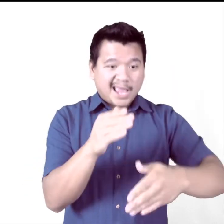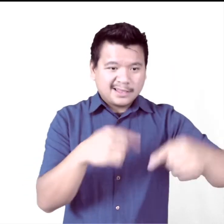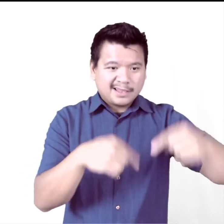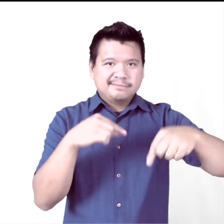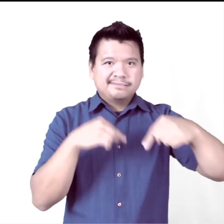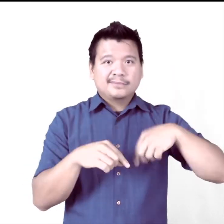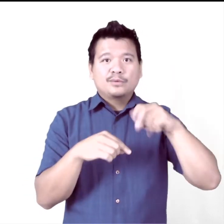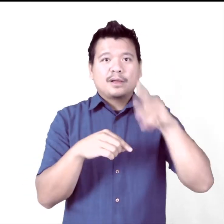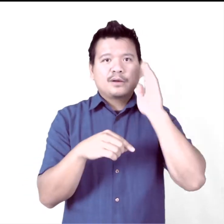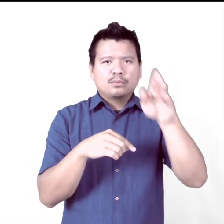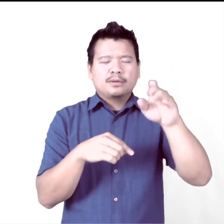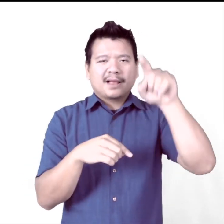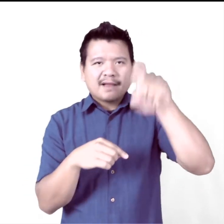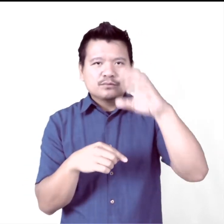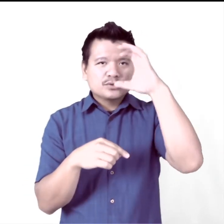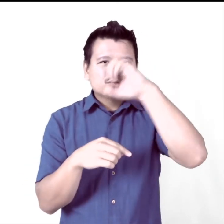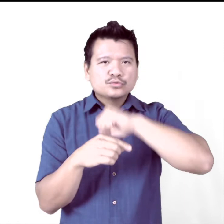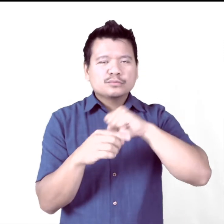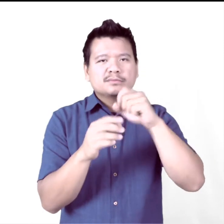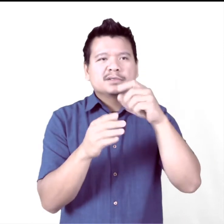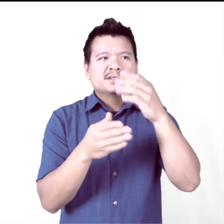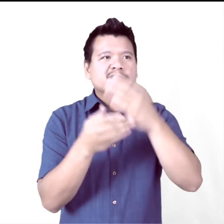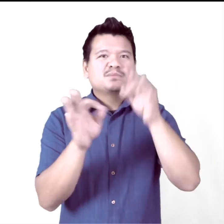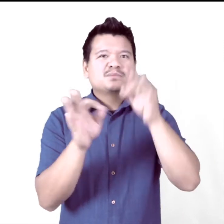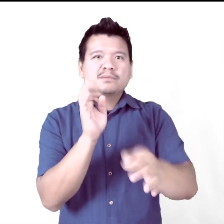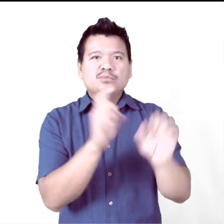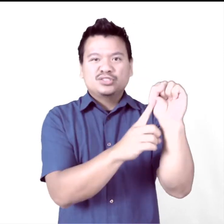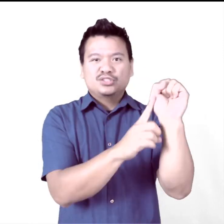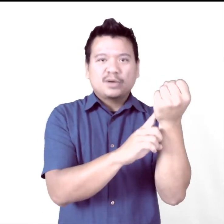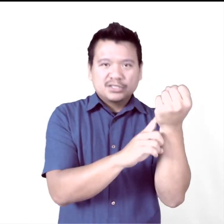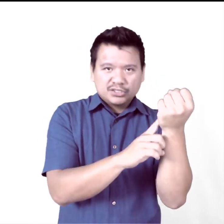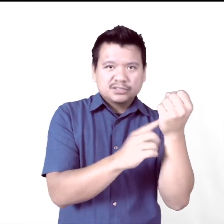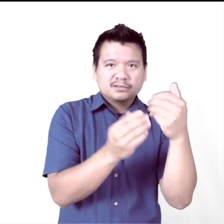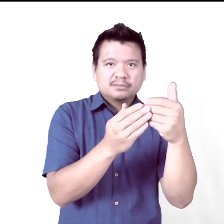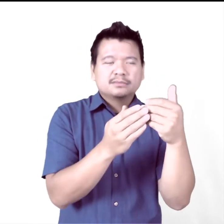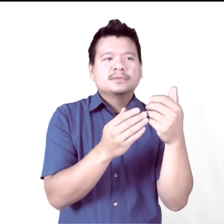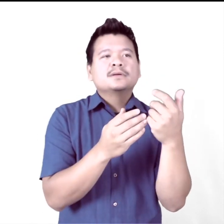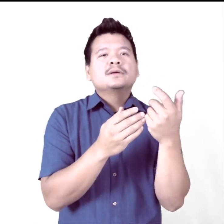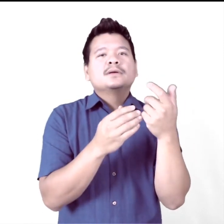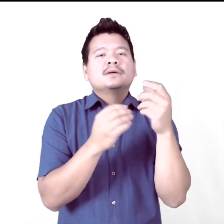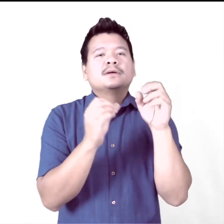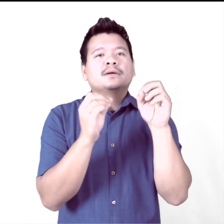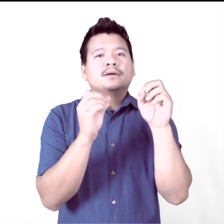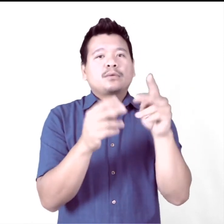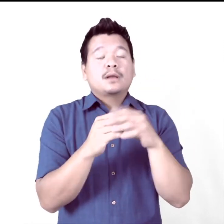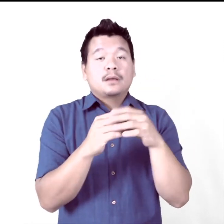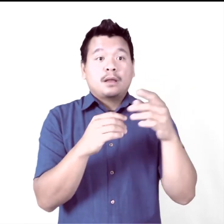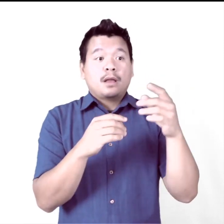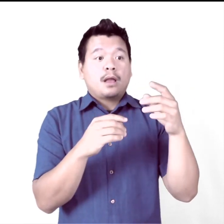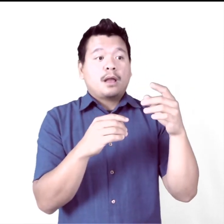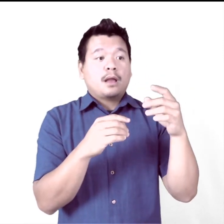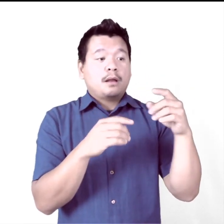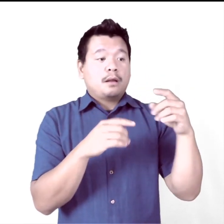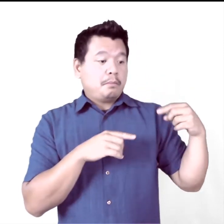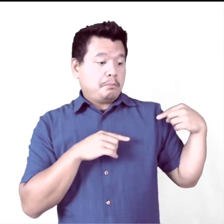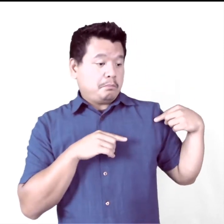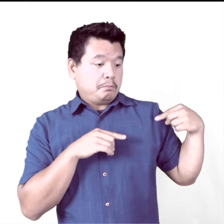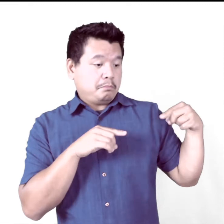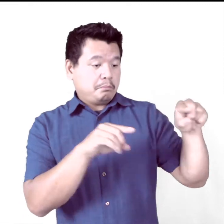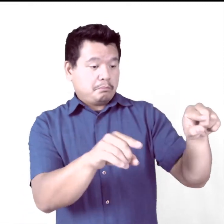to assume some simple parameters just for the sake of this video. Okay, so you can go ahead, as I'm going through